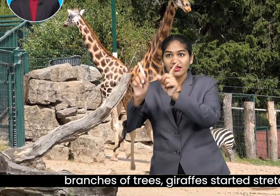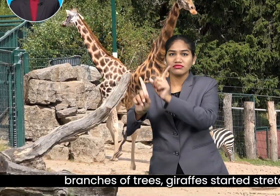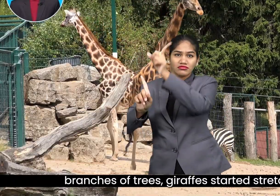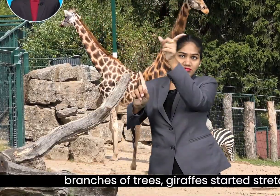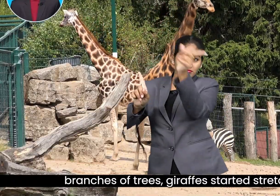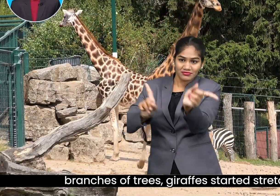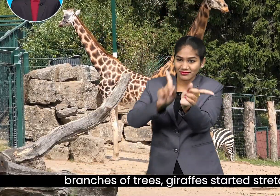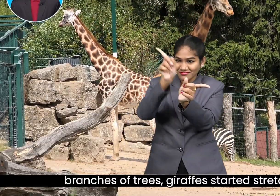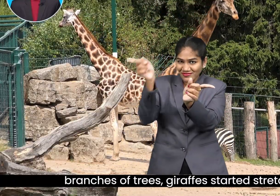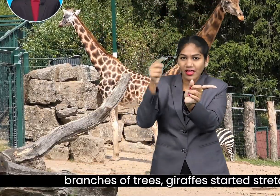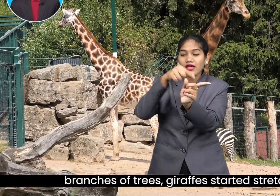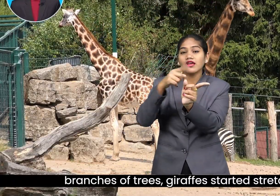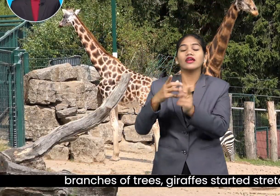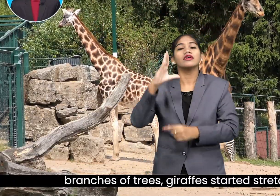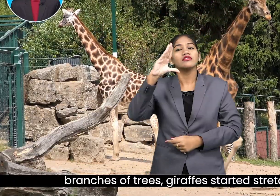trees.